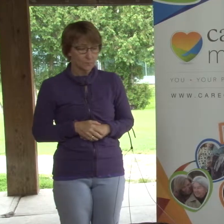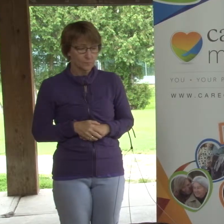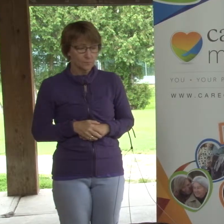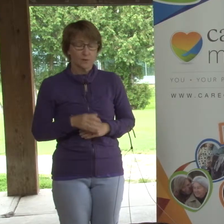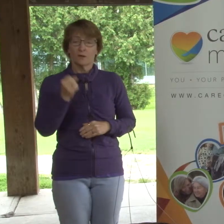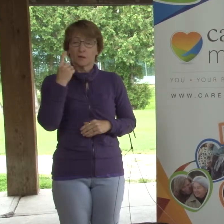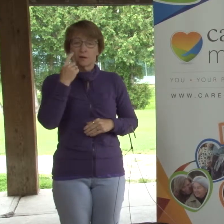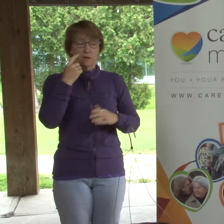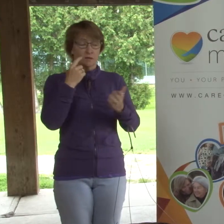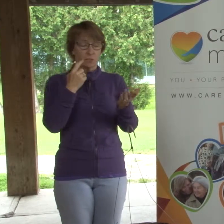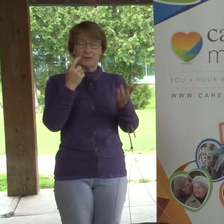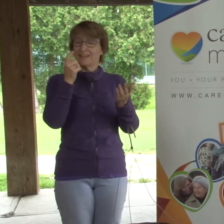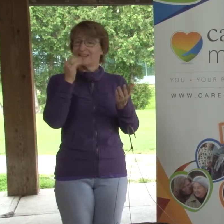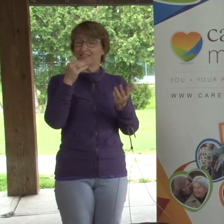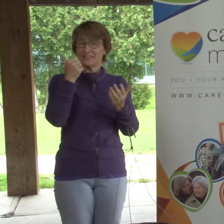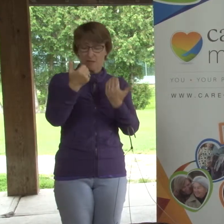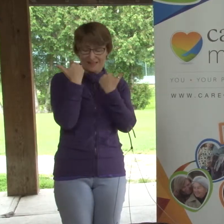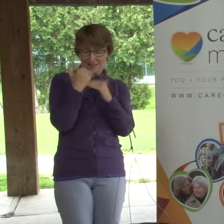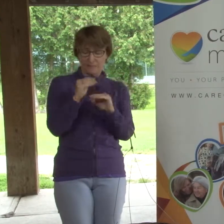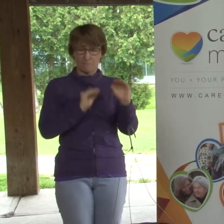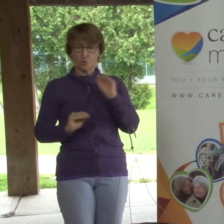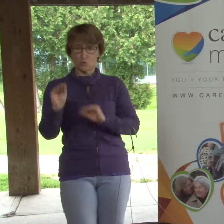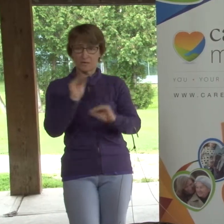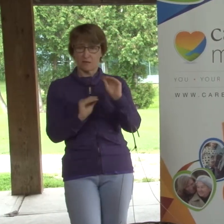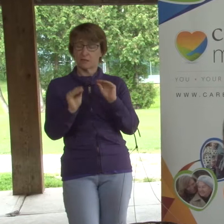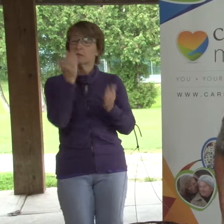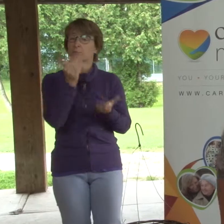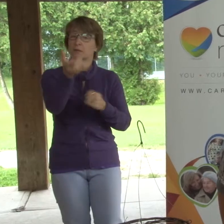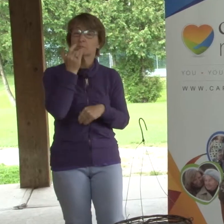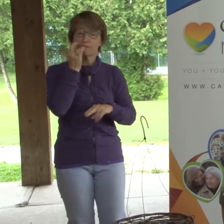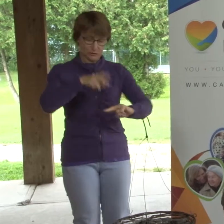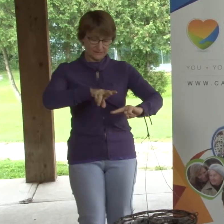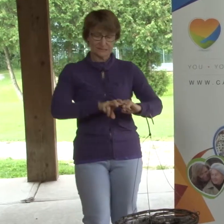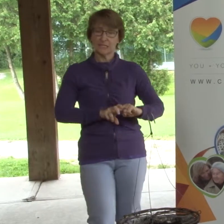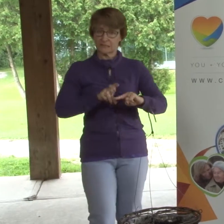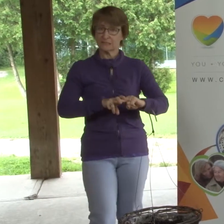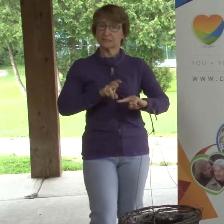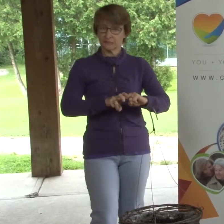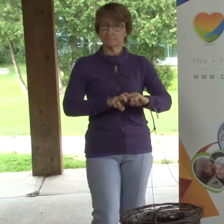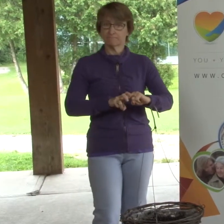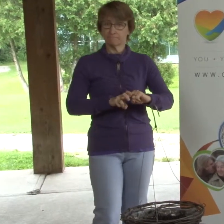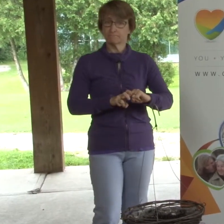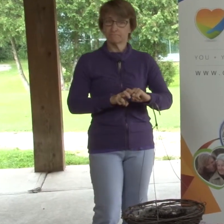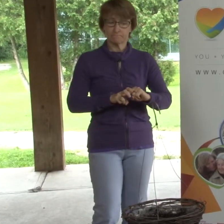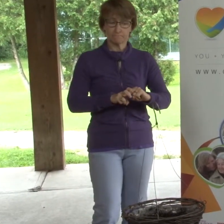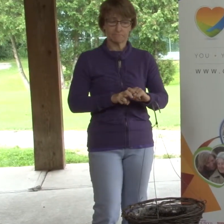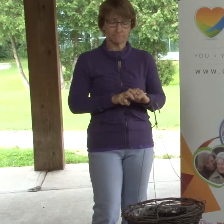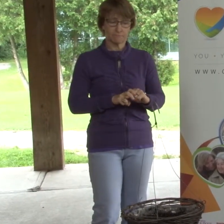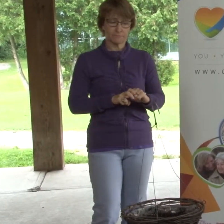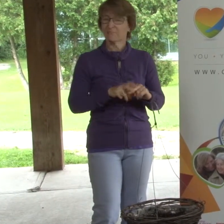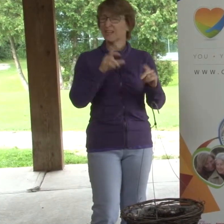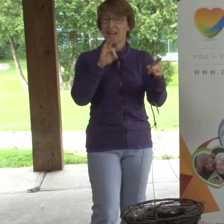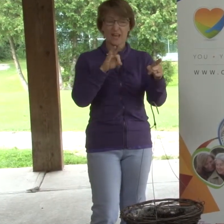When you're gardening, if you have limited mobility, you may want to sit in a chair and garden.